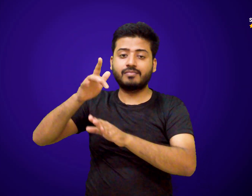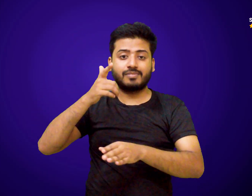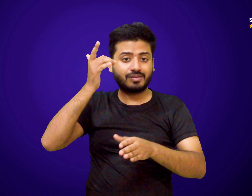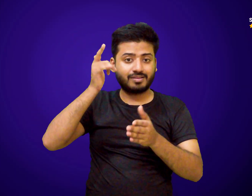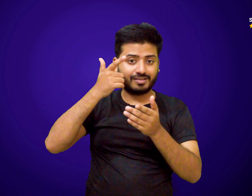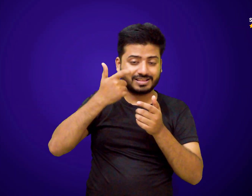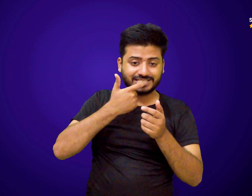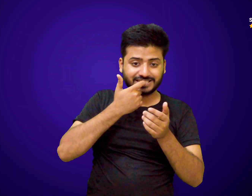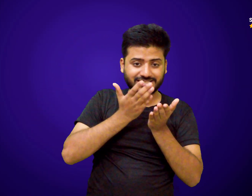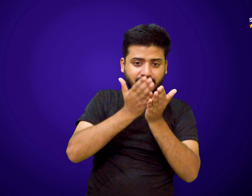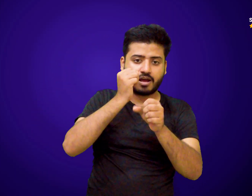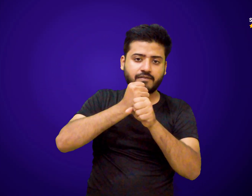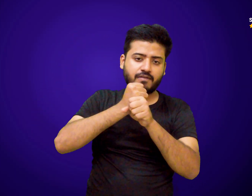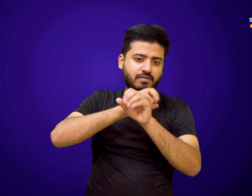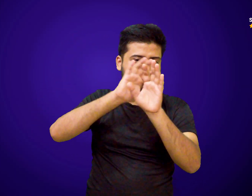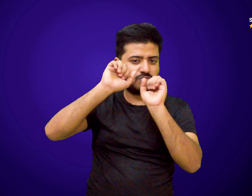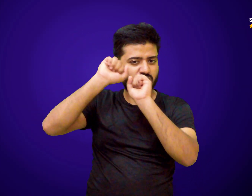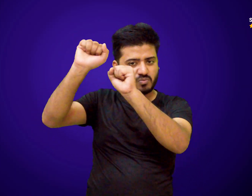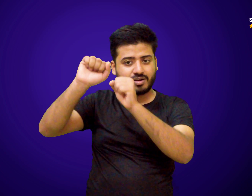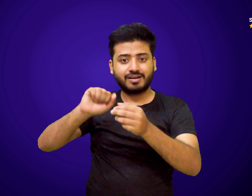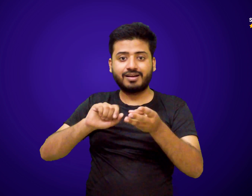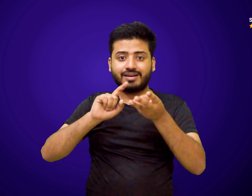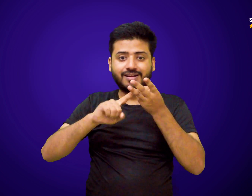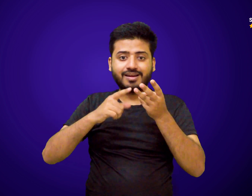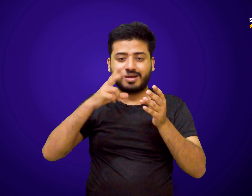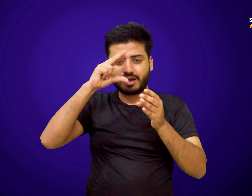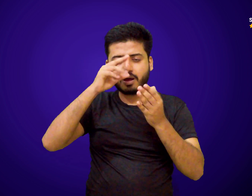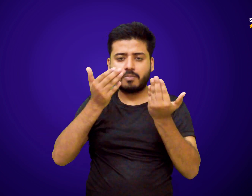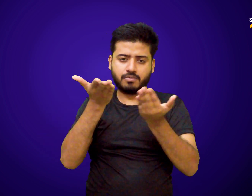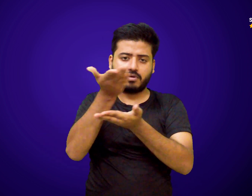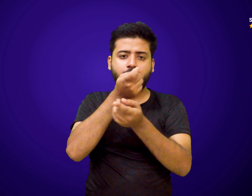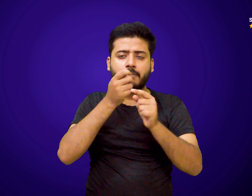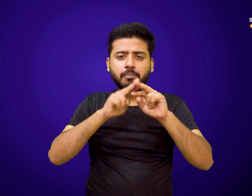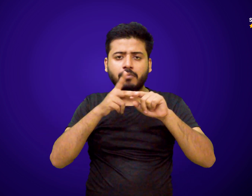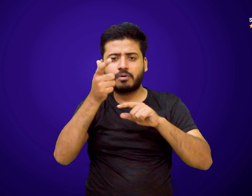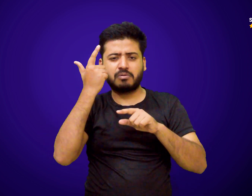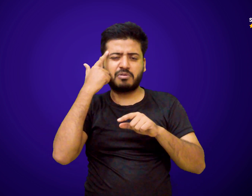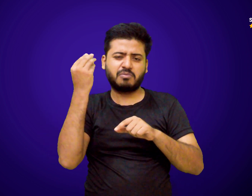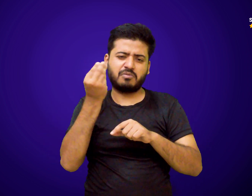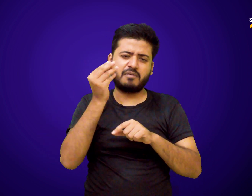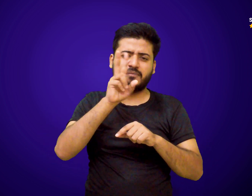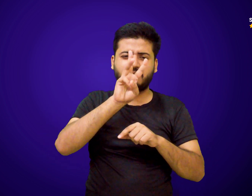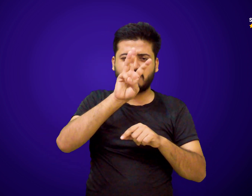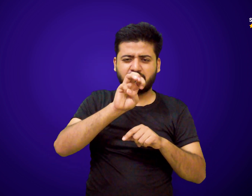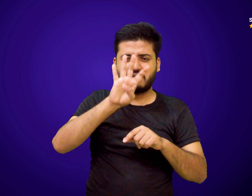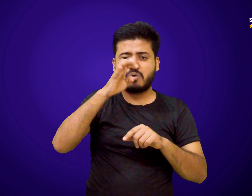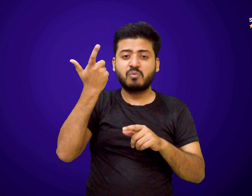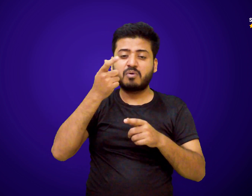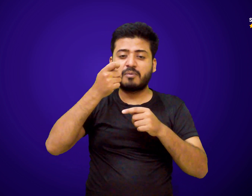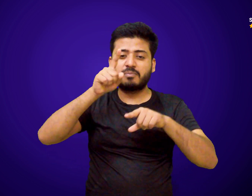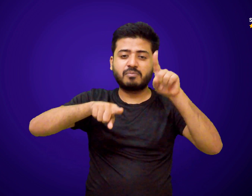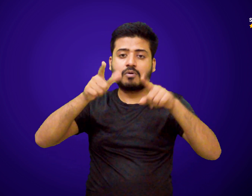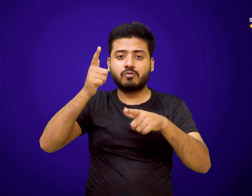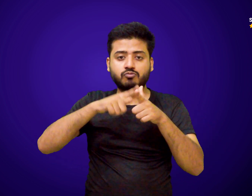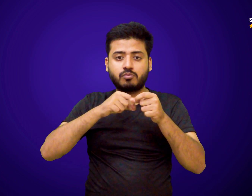Protector of Emigrants (PO) before traveling for employment to certain countries, primarily in the Middle East and Southeast